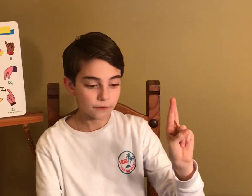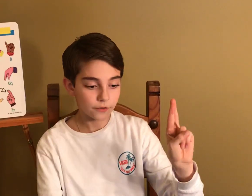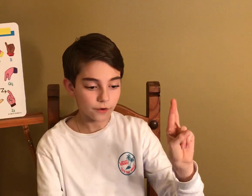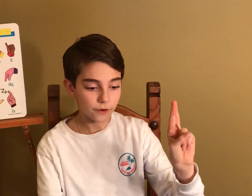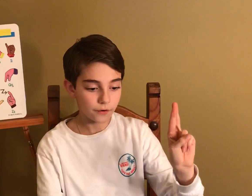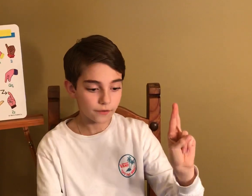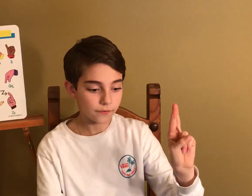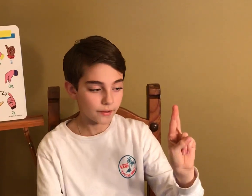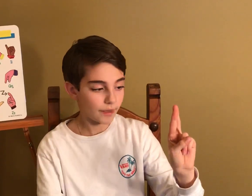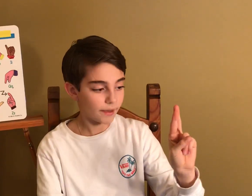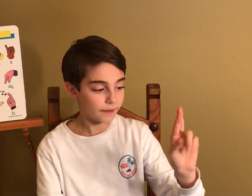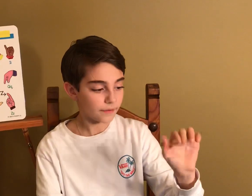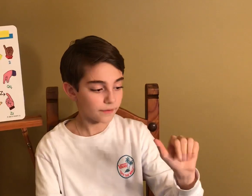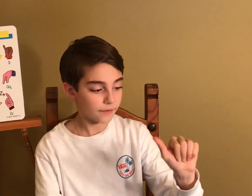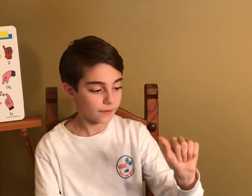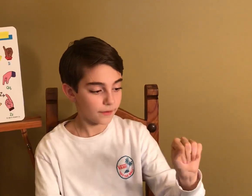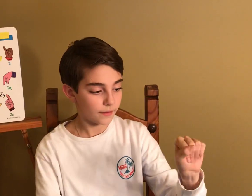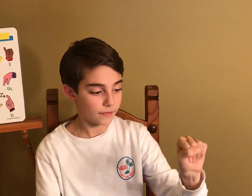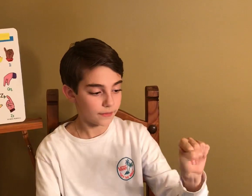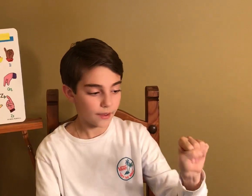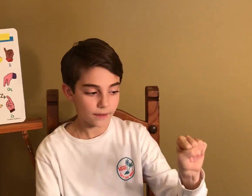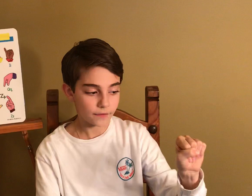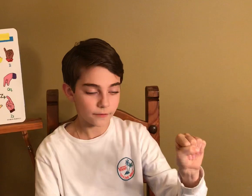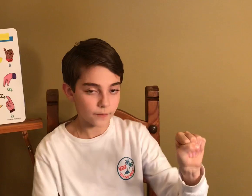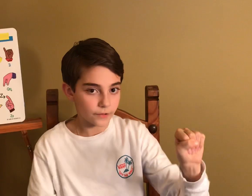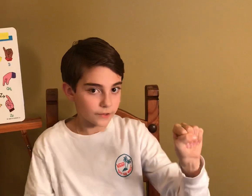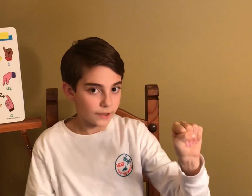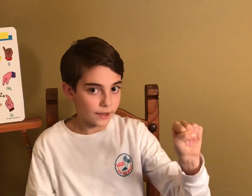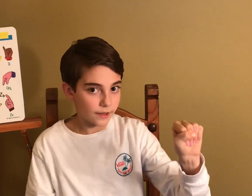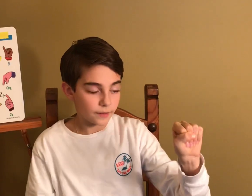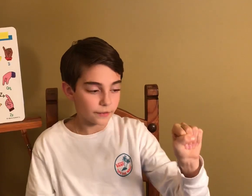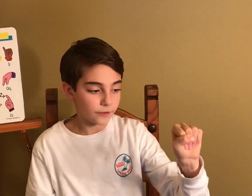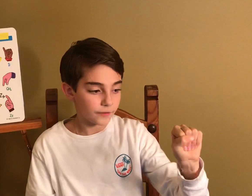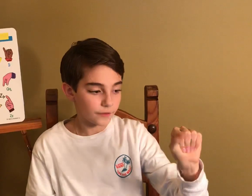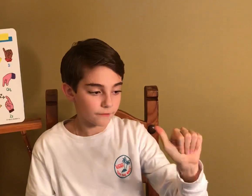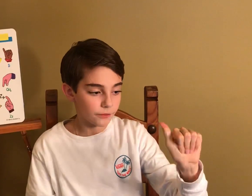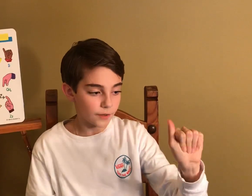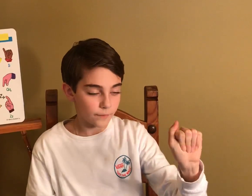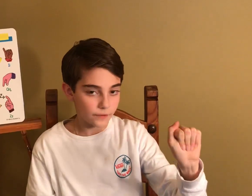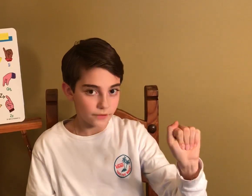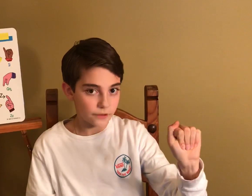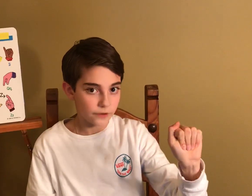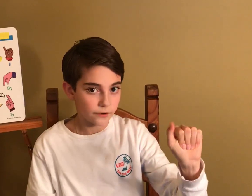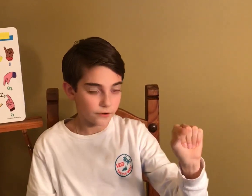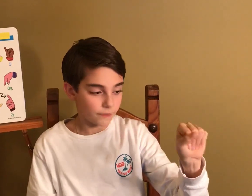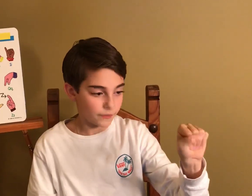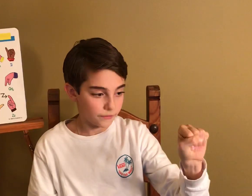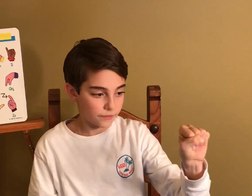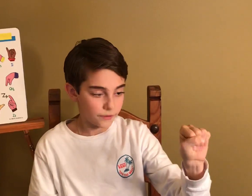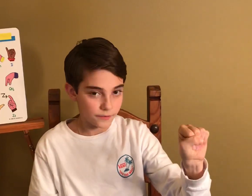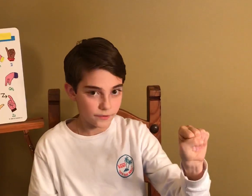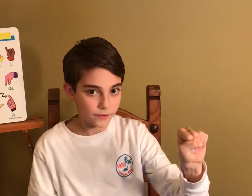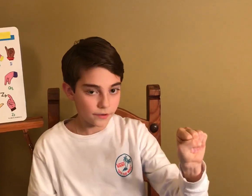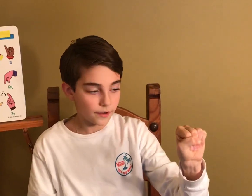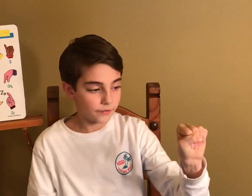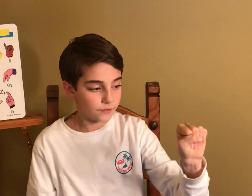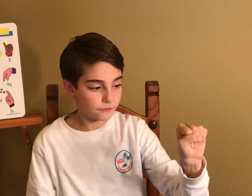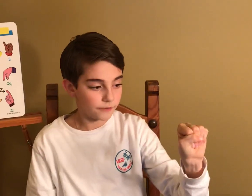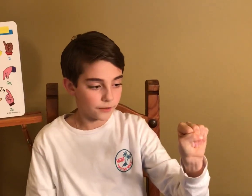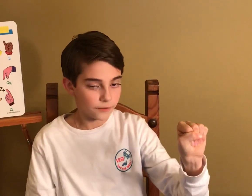After R is S, and S is similar to A, but instead of the thumb resting here, it rests here on the fingers